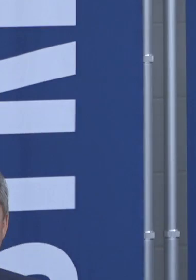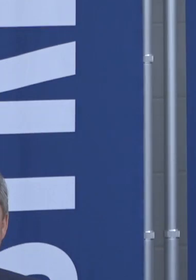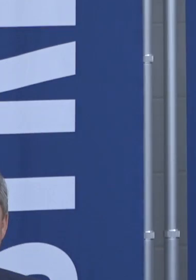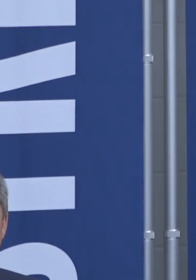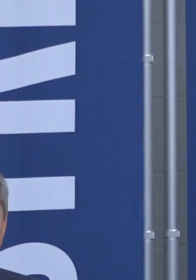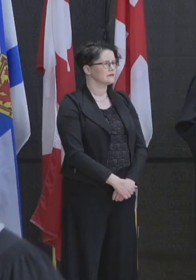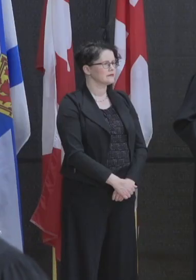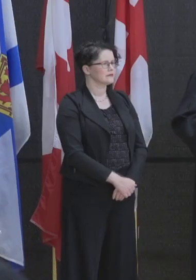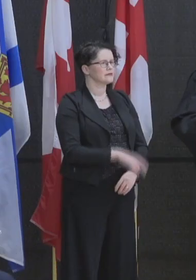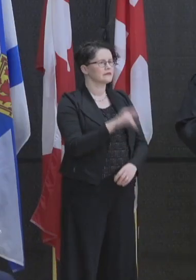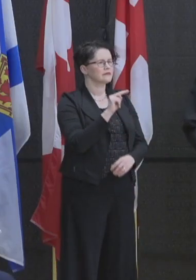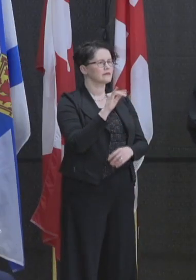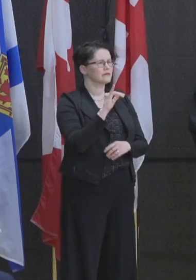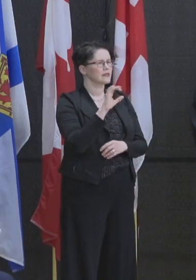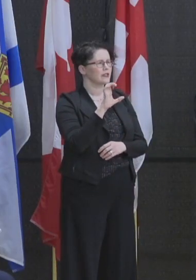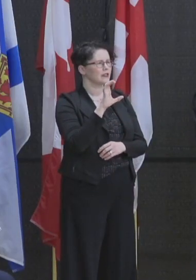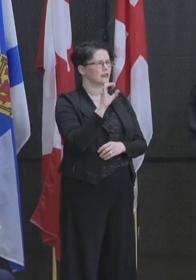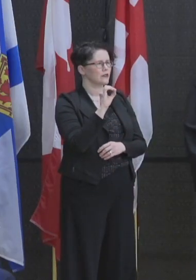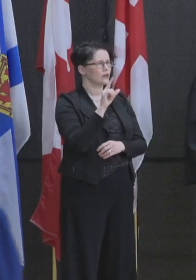Nicole Carter.